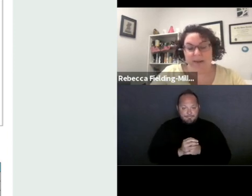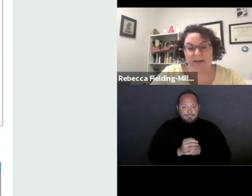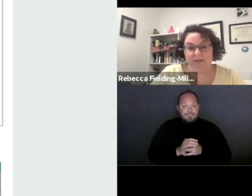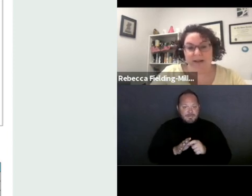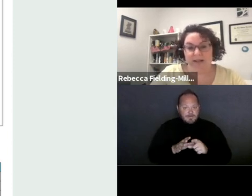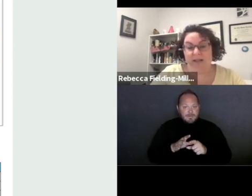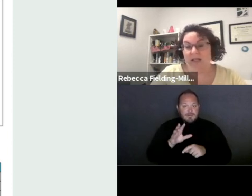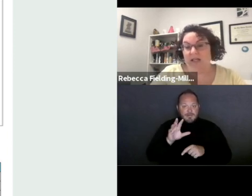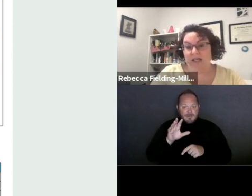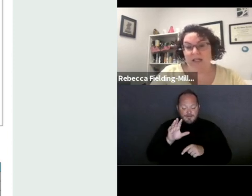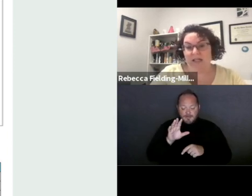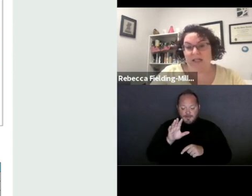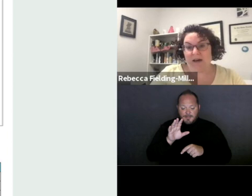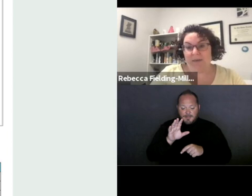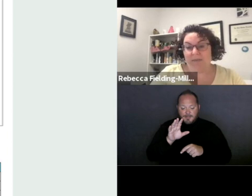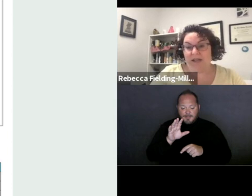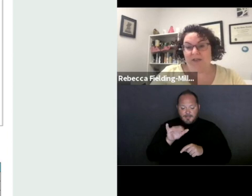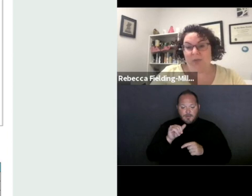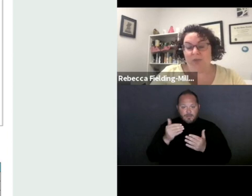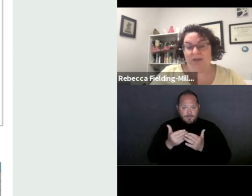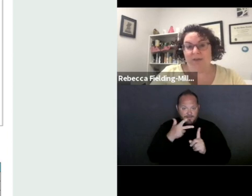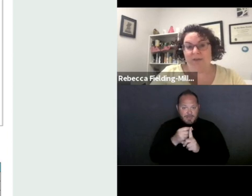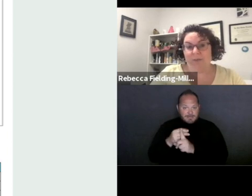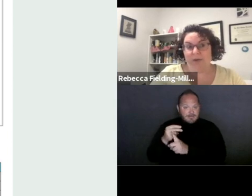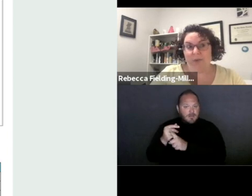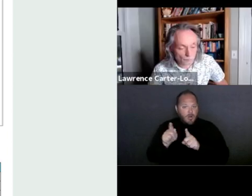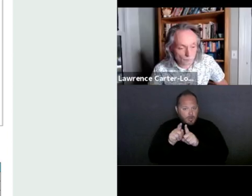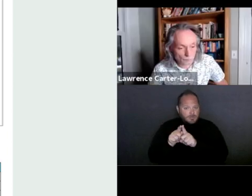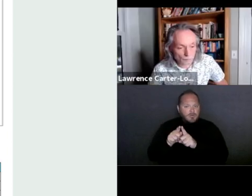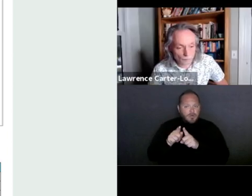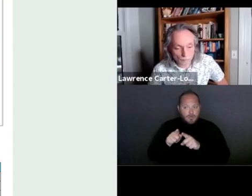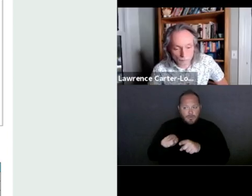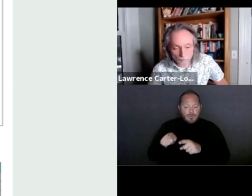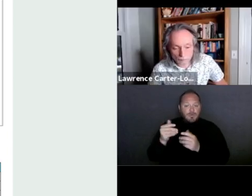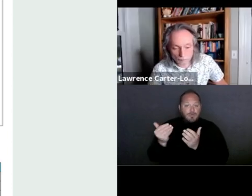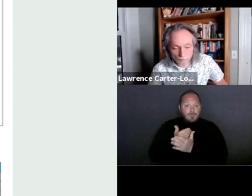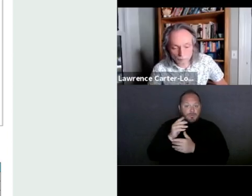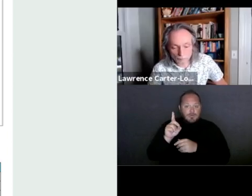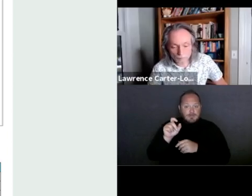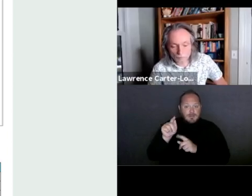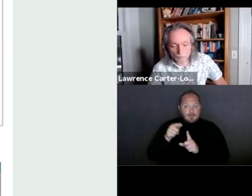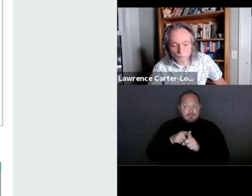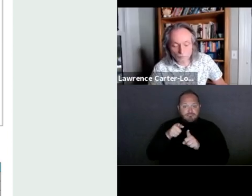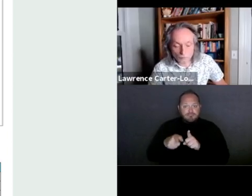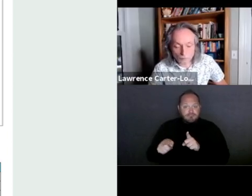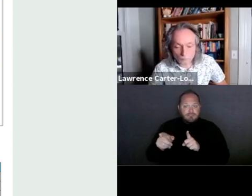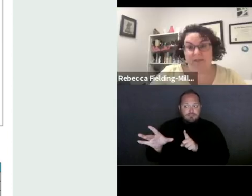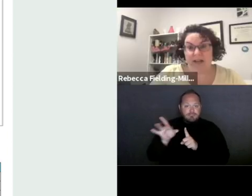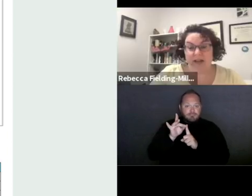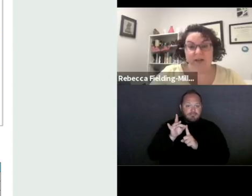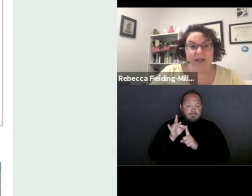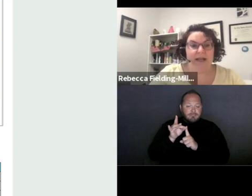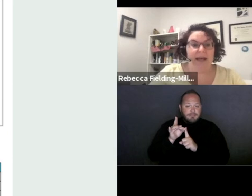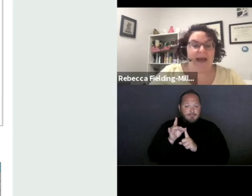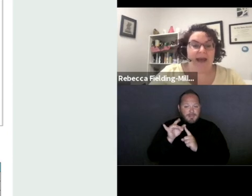of becoming infected. It's the difference between, being in the hospital, being very,